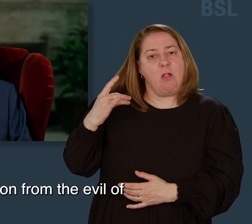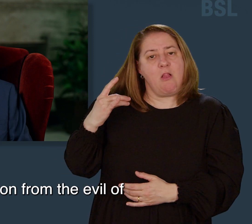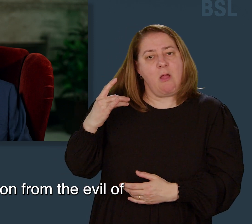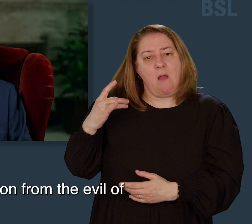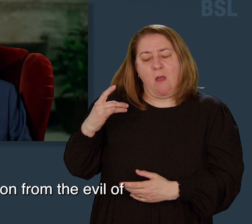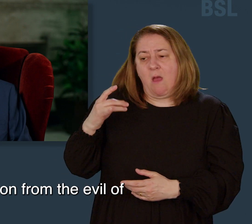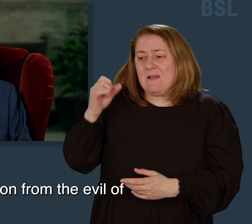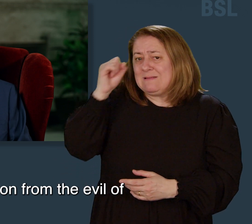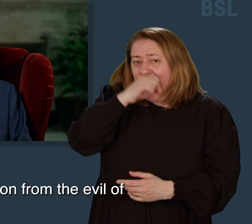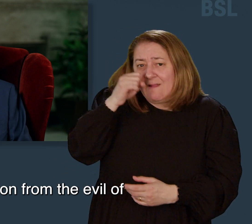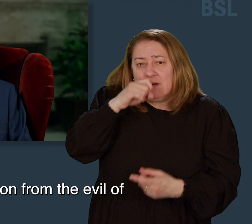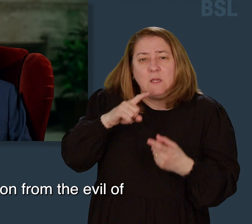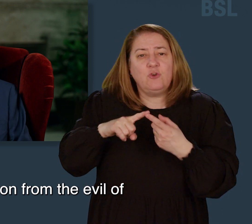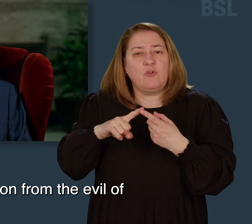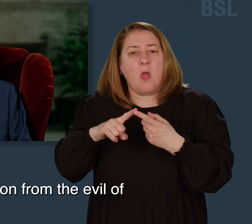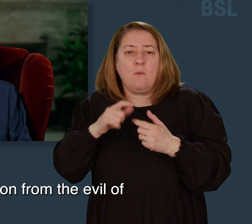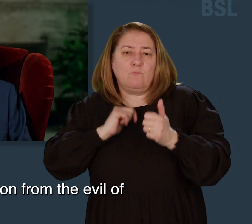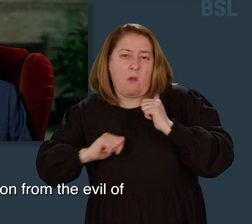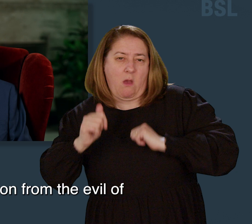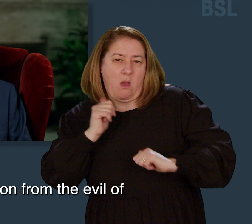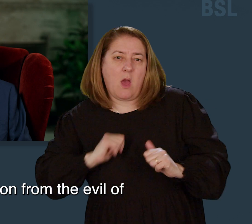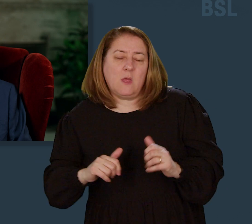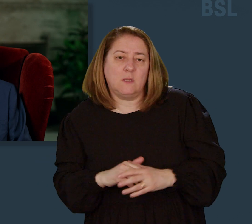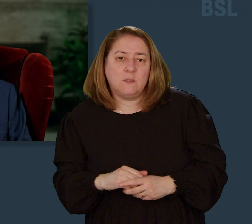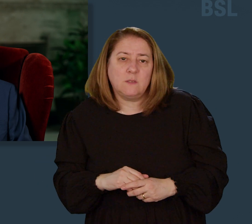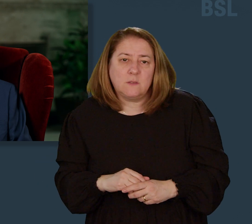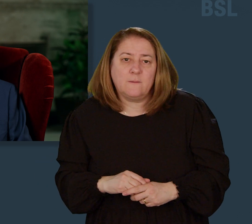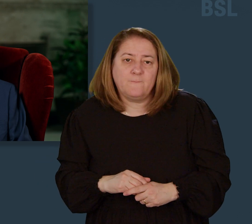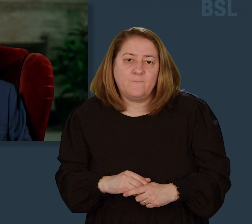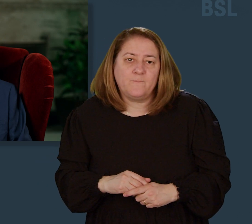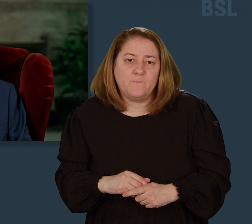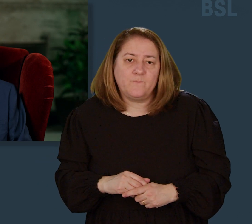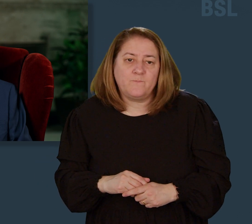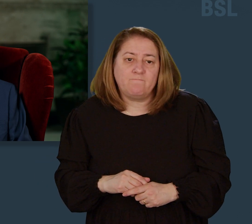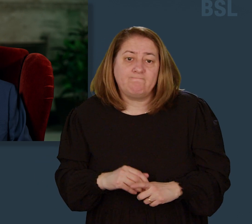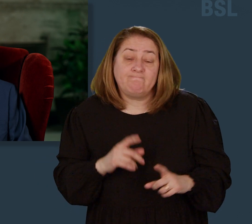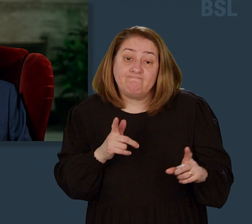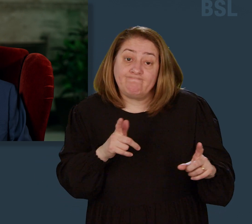from the evil of selfishness and pride.